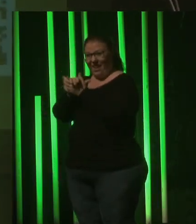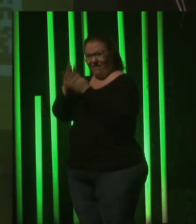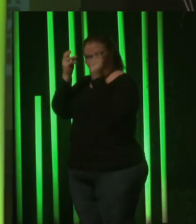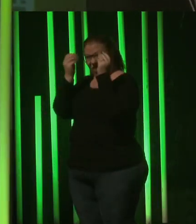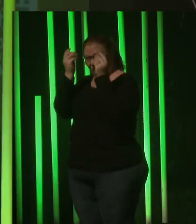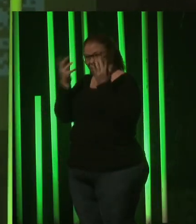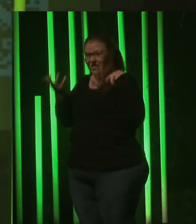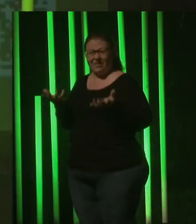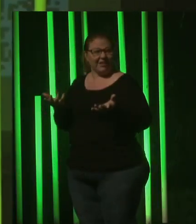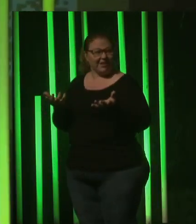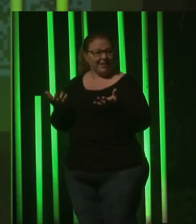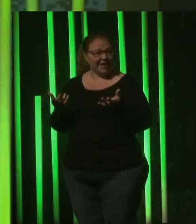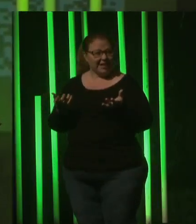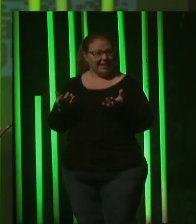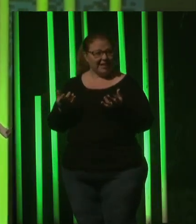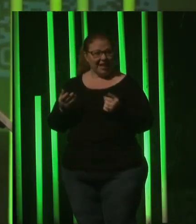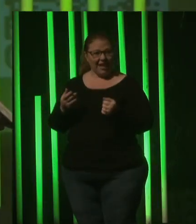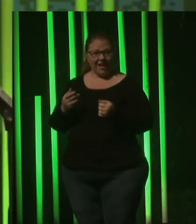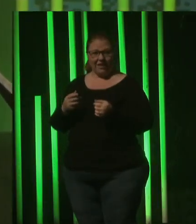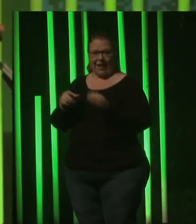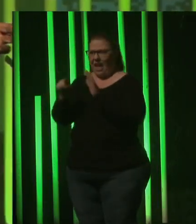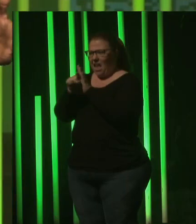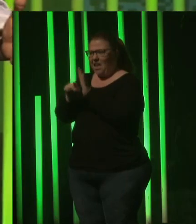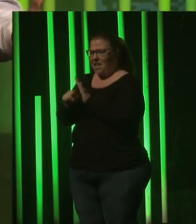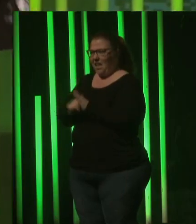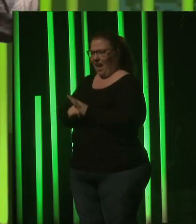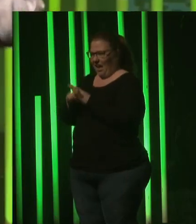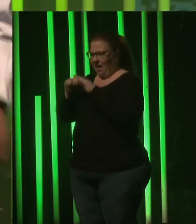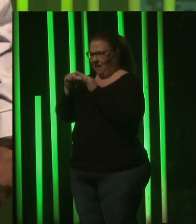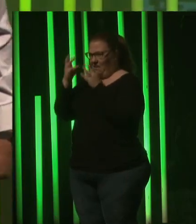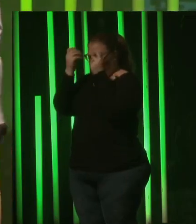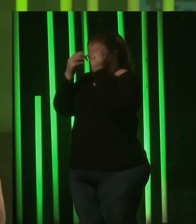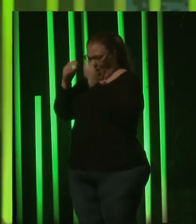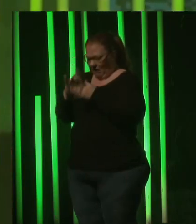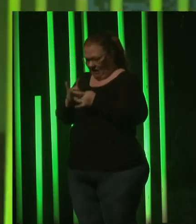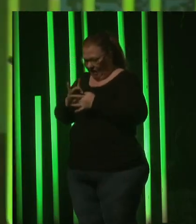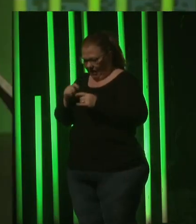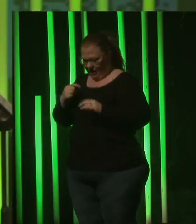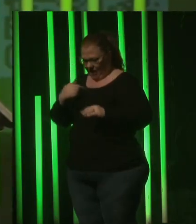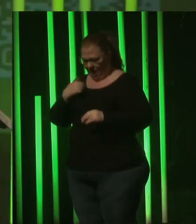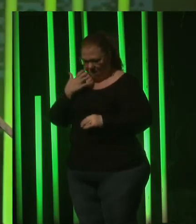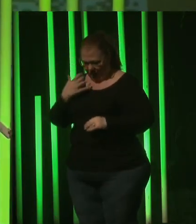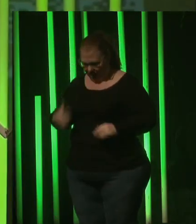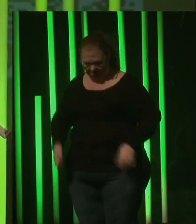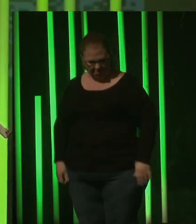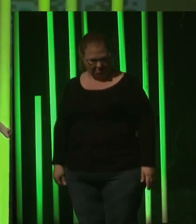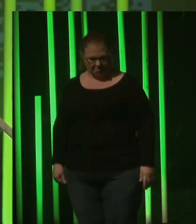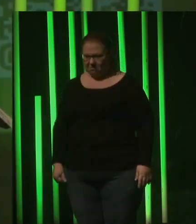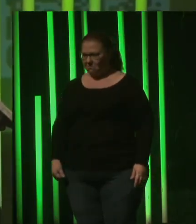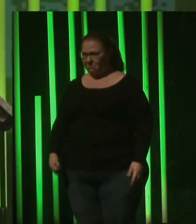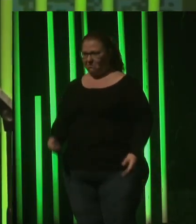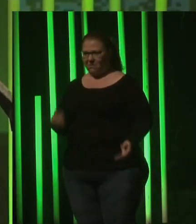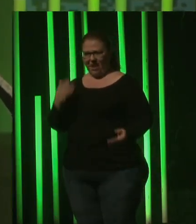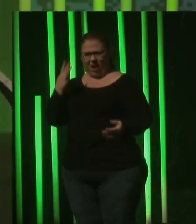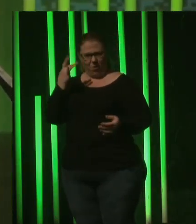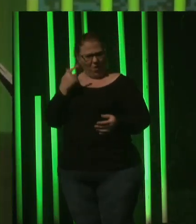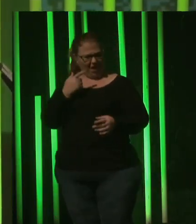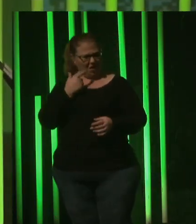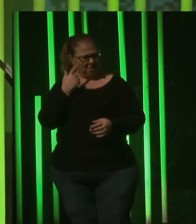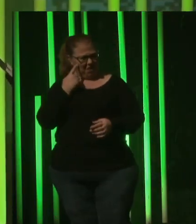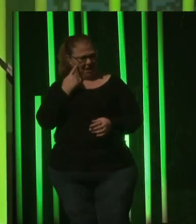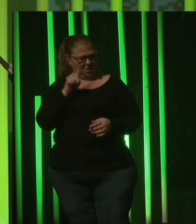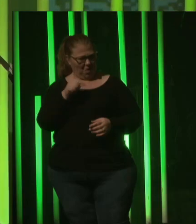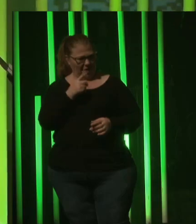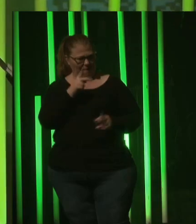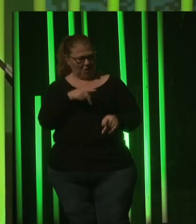And the one thing, and I hear people negative self-talk all the time. Look at me, I'm fat. Why is it that you're the only one